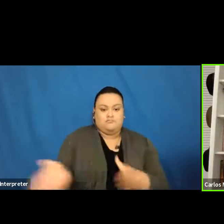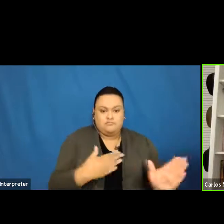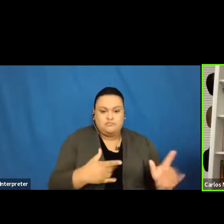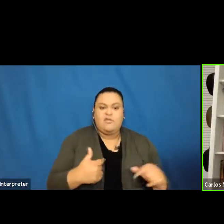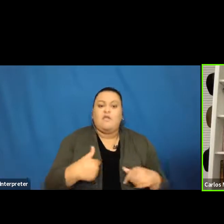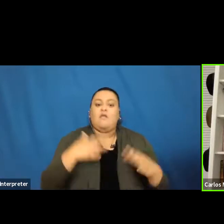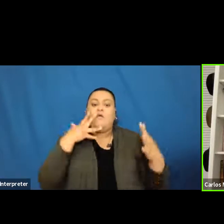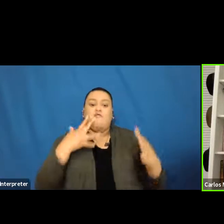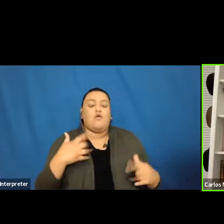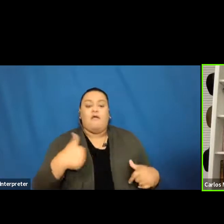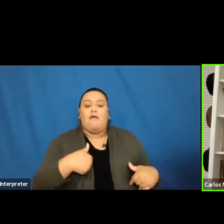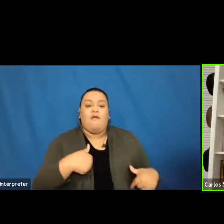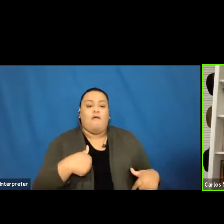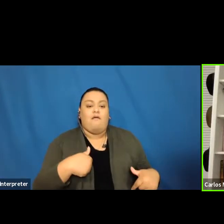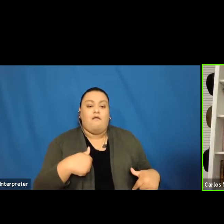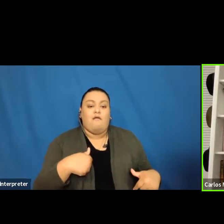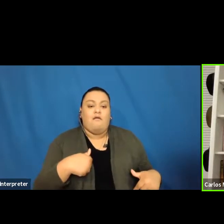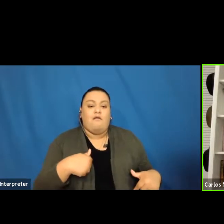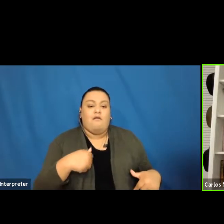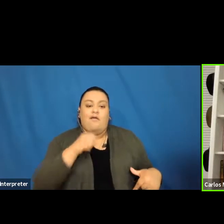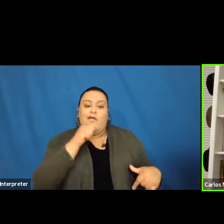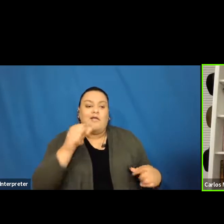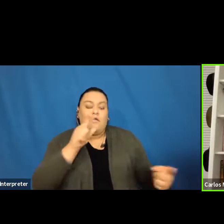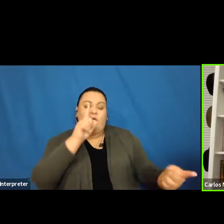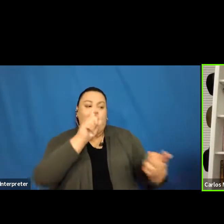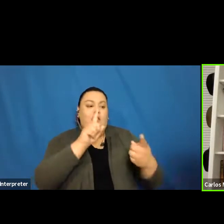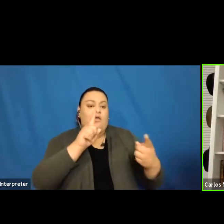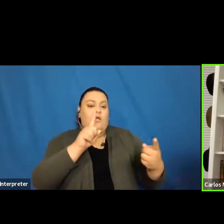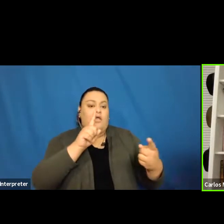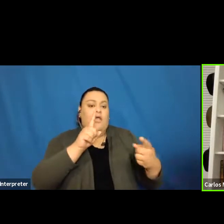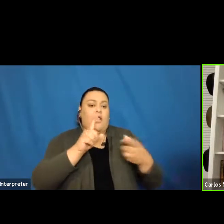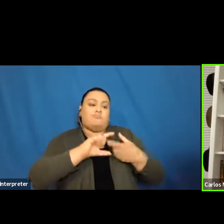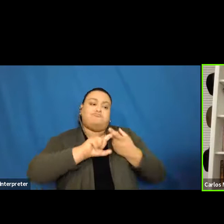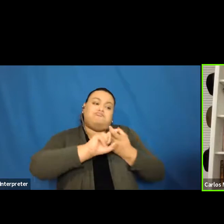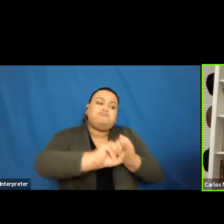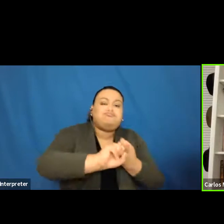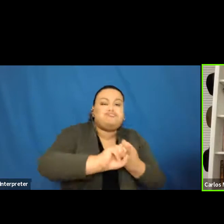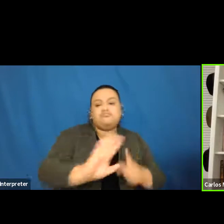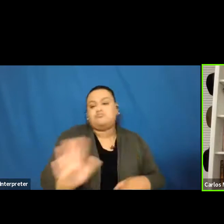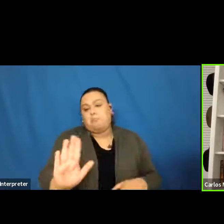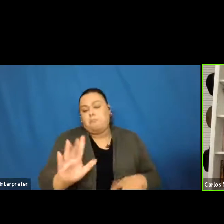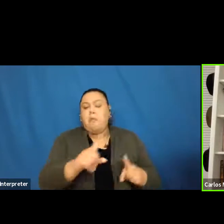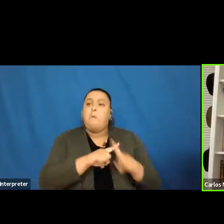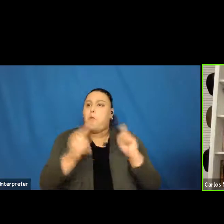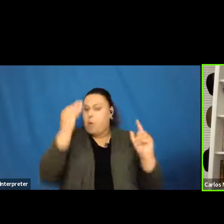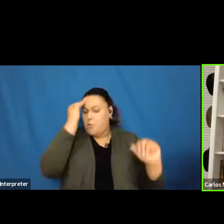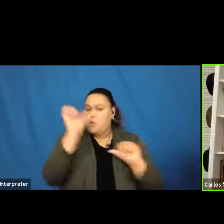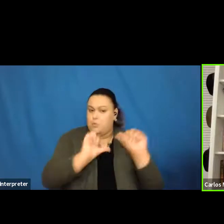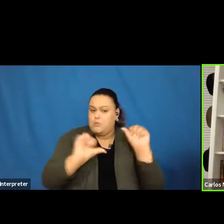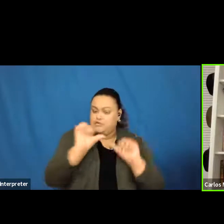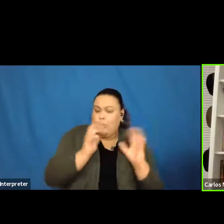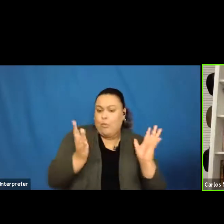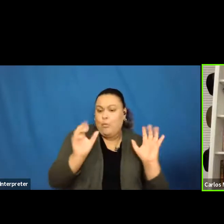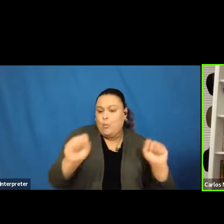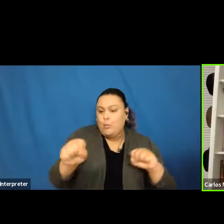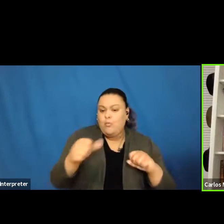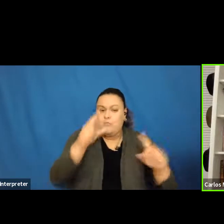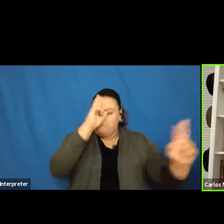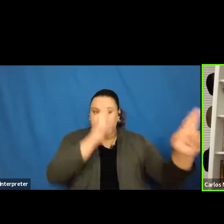get acquainted to the extent that we became good friends, but we knew each other, and I respected him a